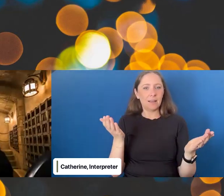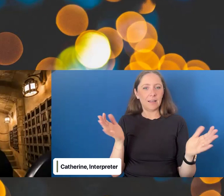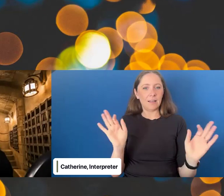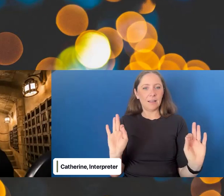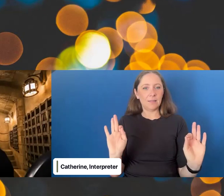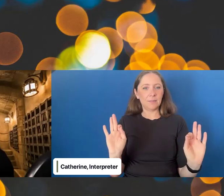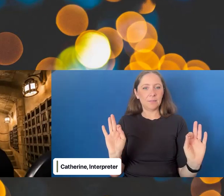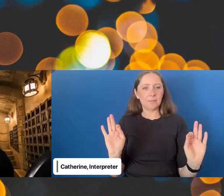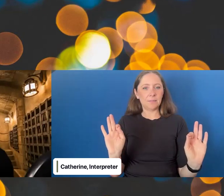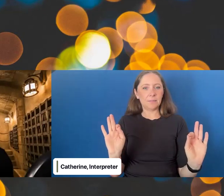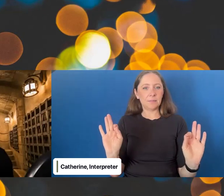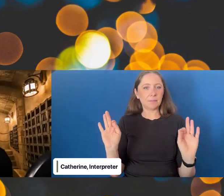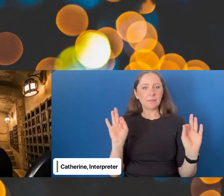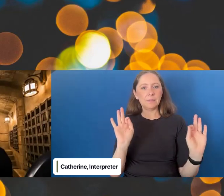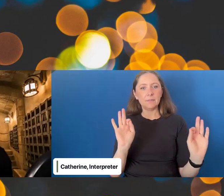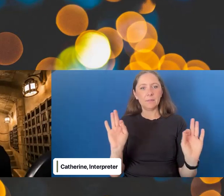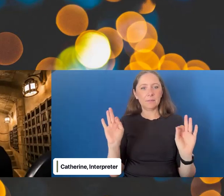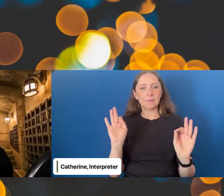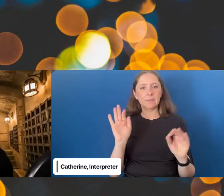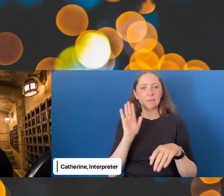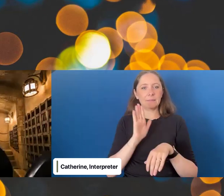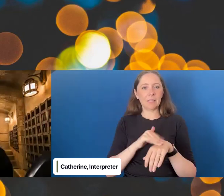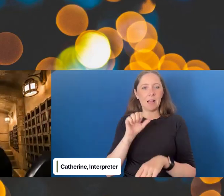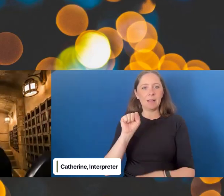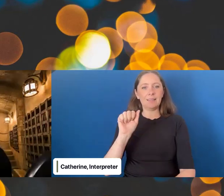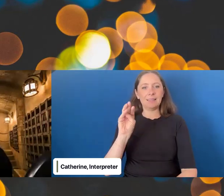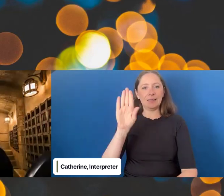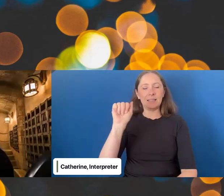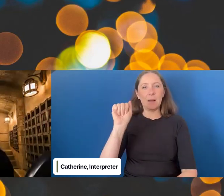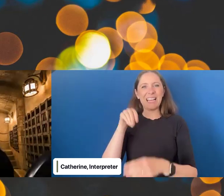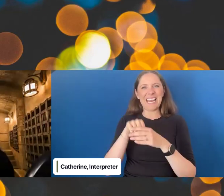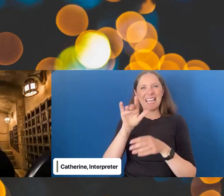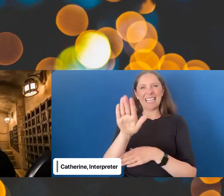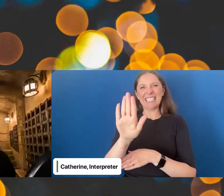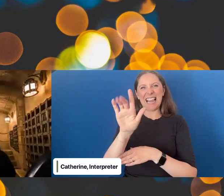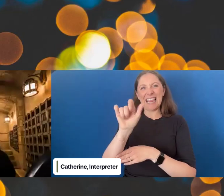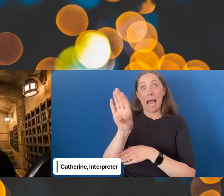Here we go. We're gonna grab Samba now, who is in the laboratory.